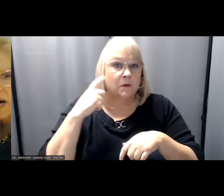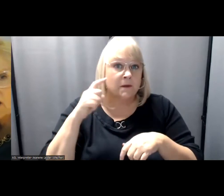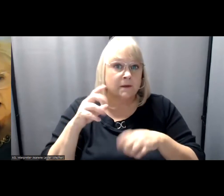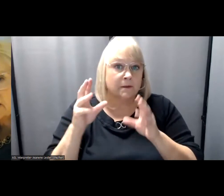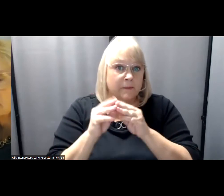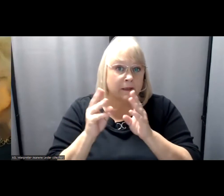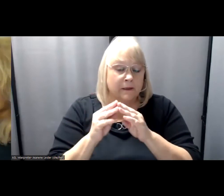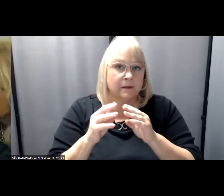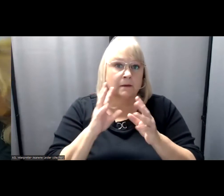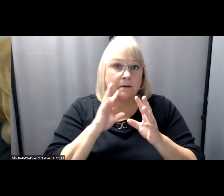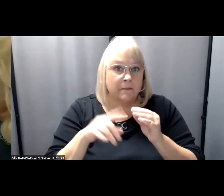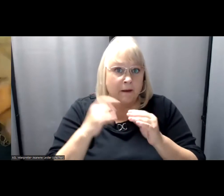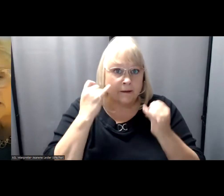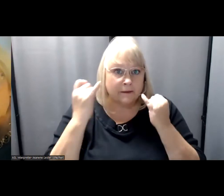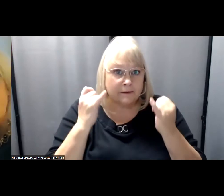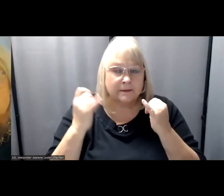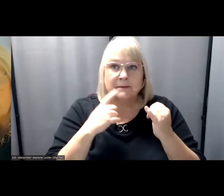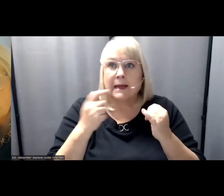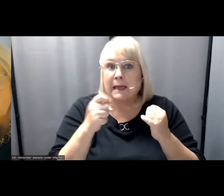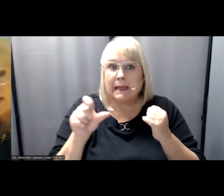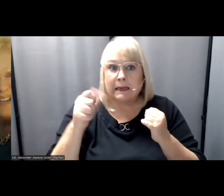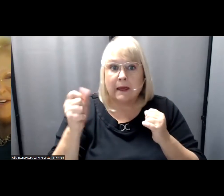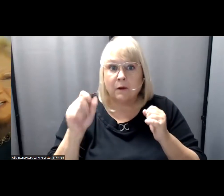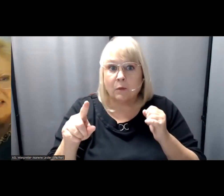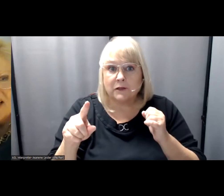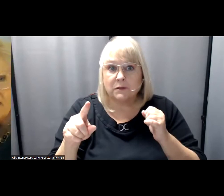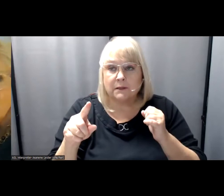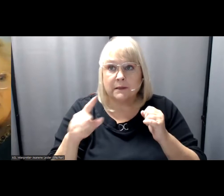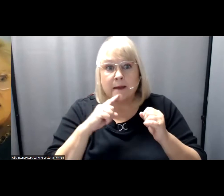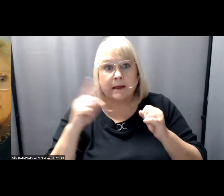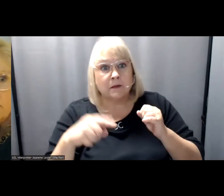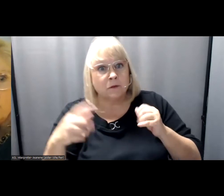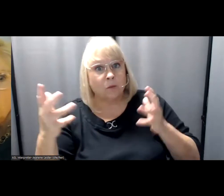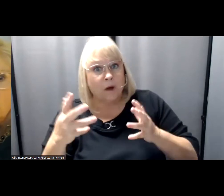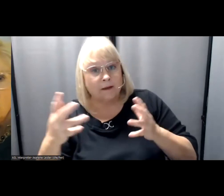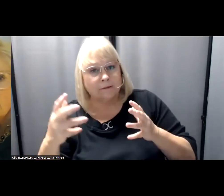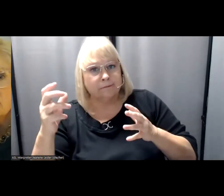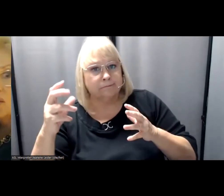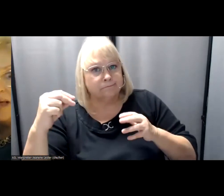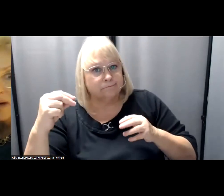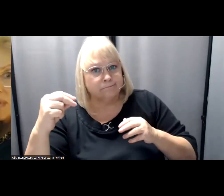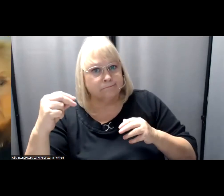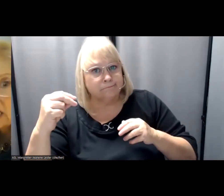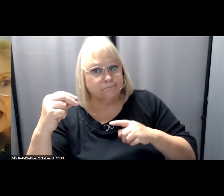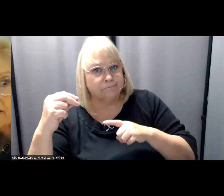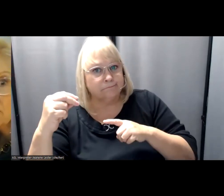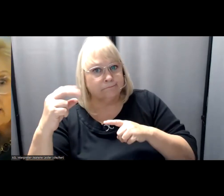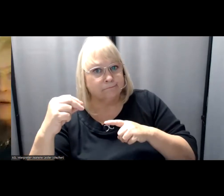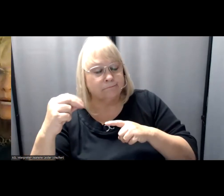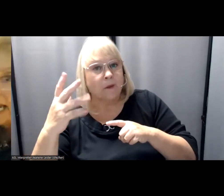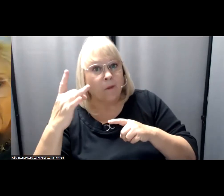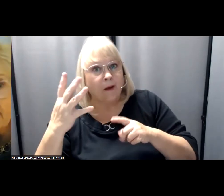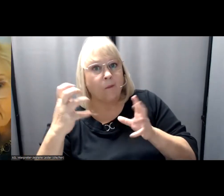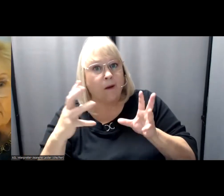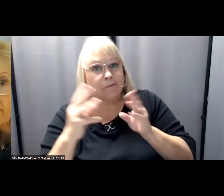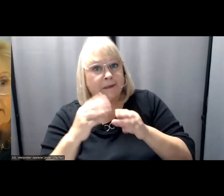talking about ideas. Somebody says, are there any other questions? What does everybody say? No, because they want the meeting to end, right? They want